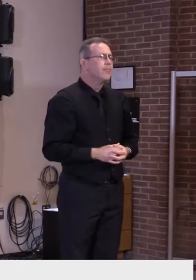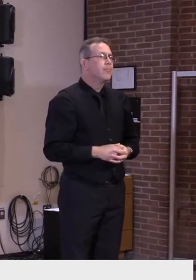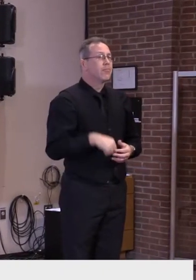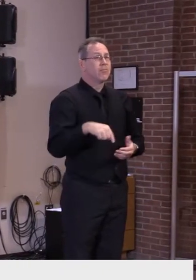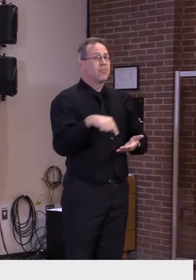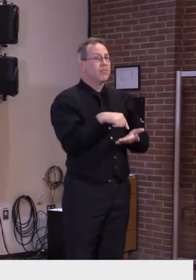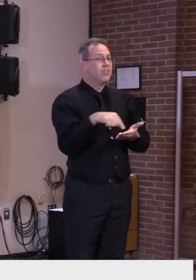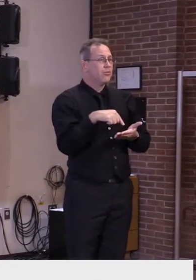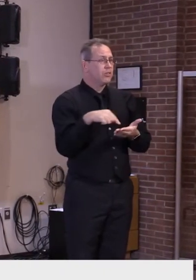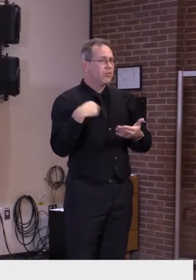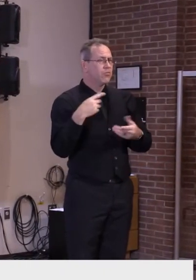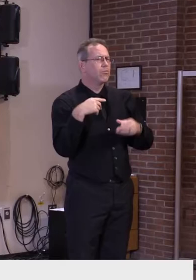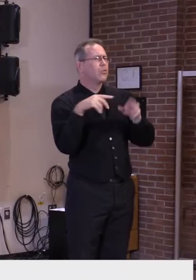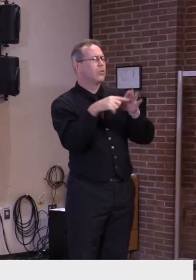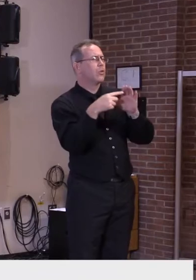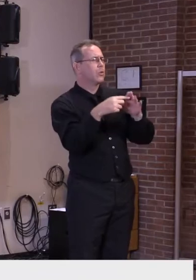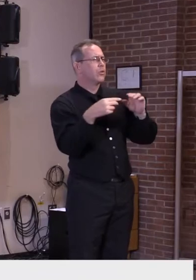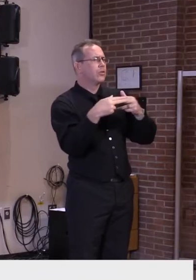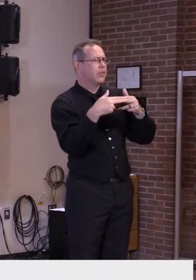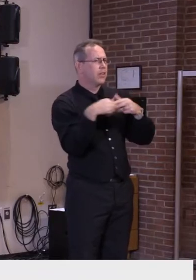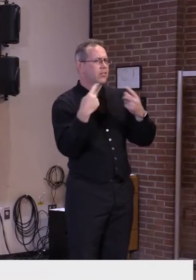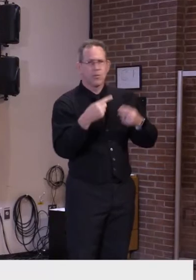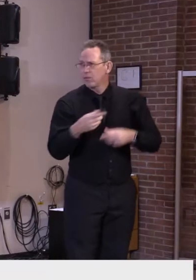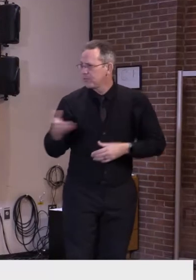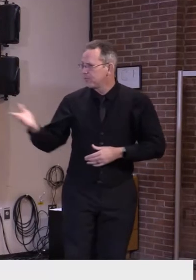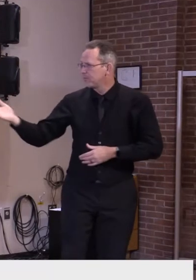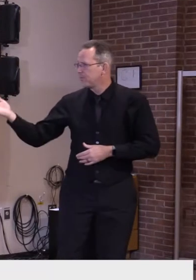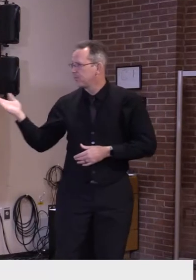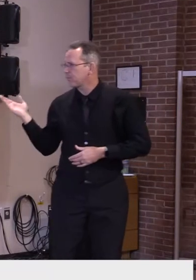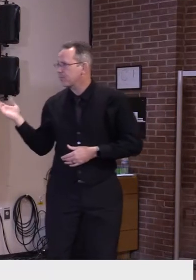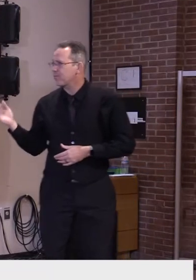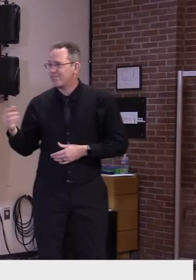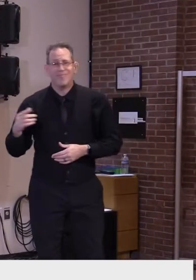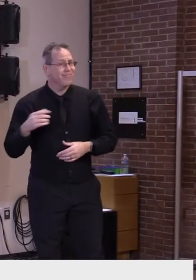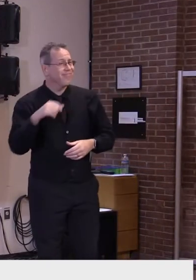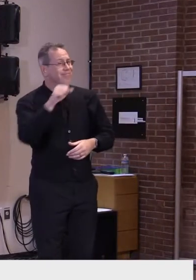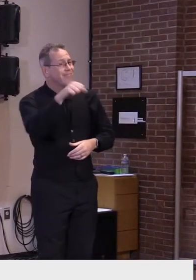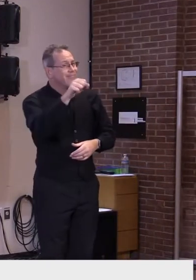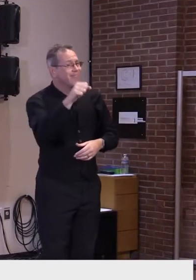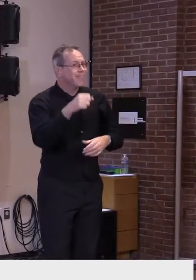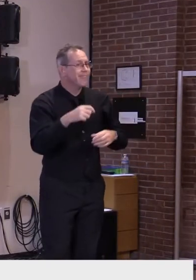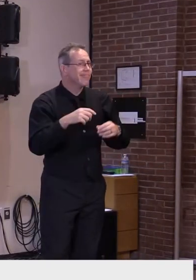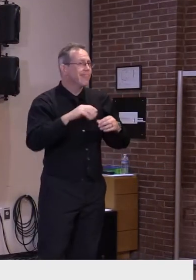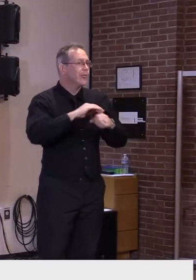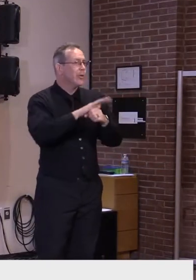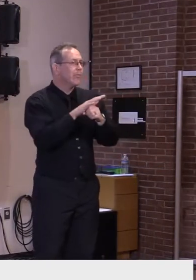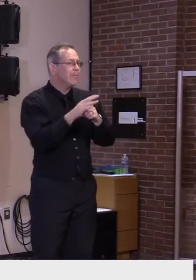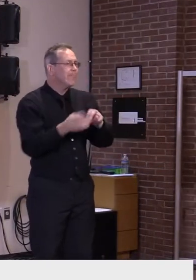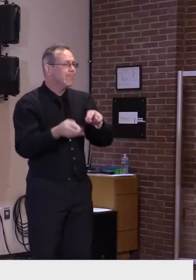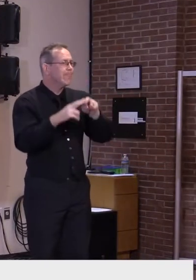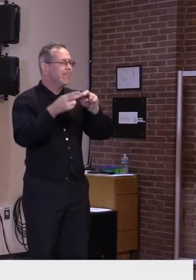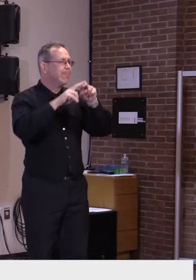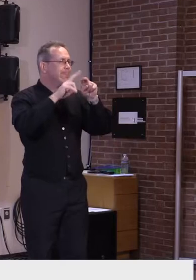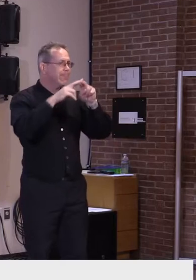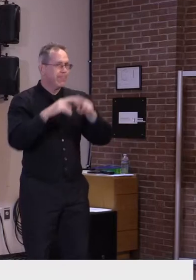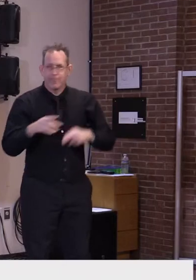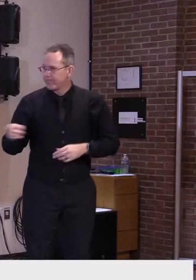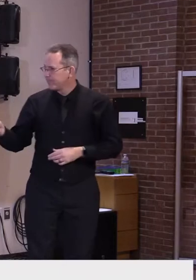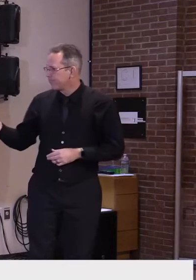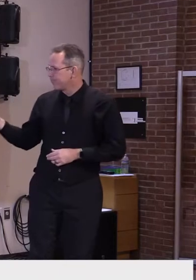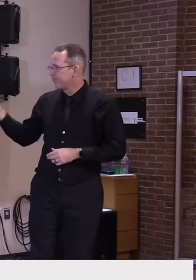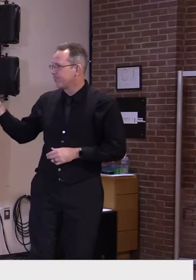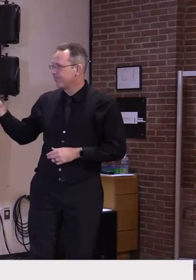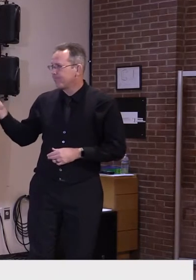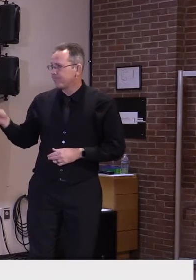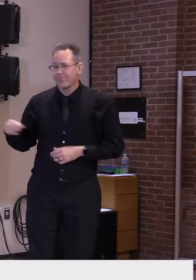from the past week, you'll see that we reported about 2,500 cases, an increase of about 260 from last week.